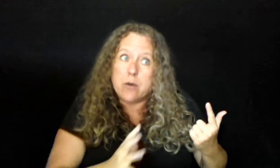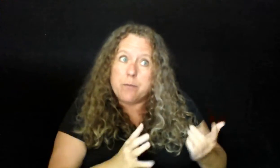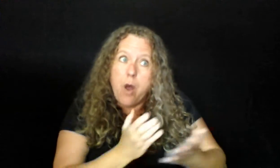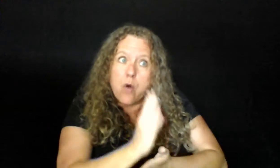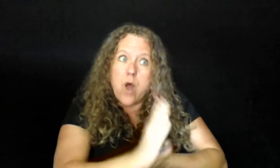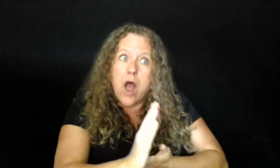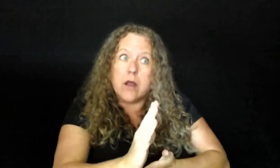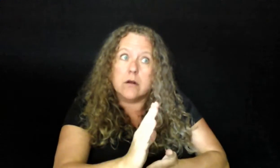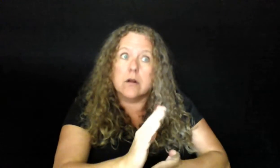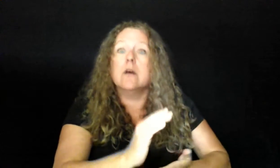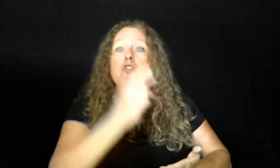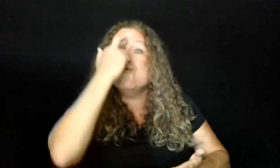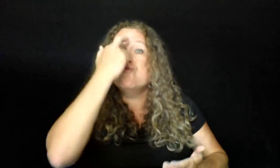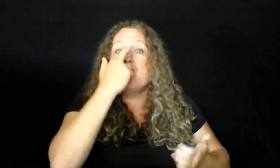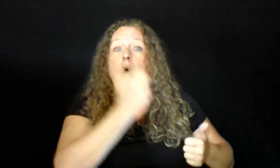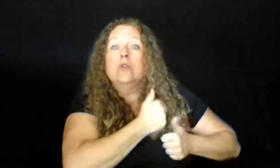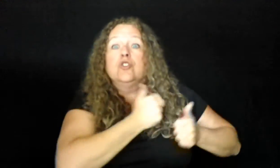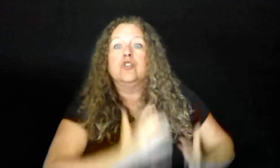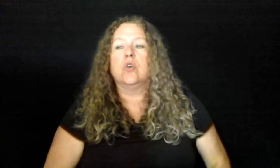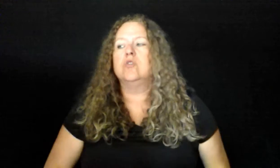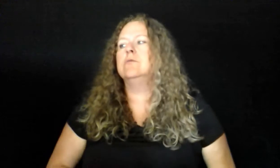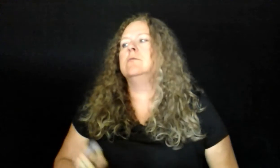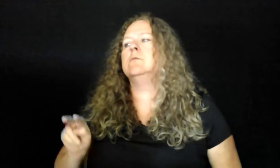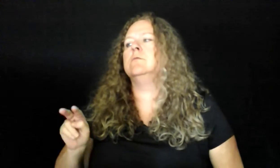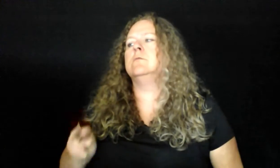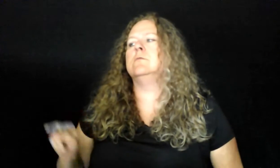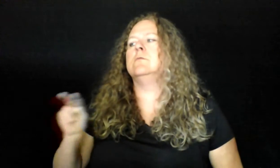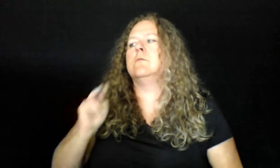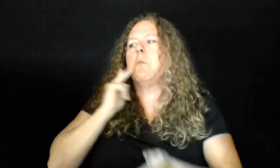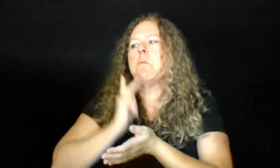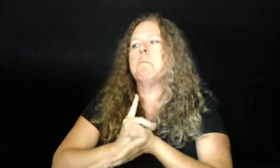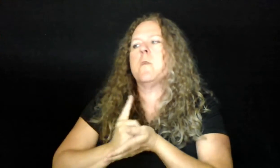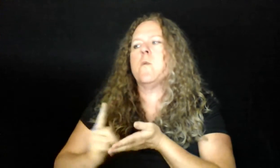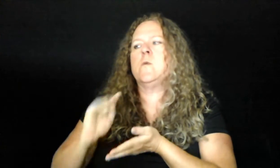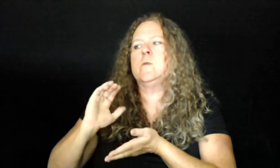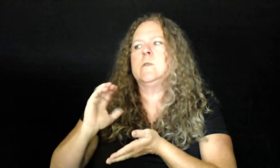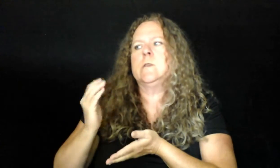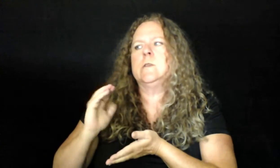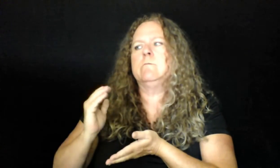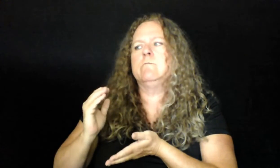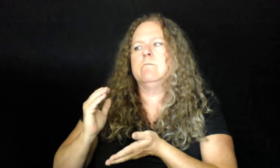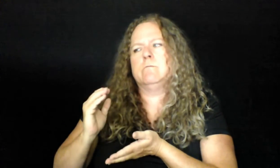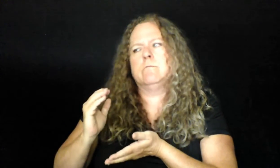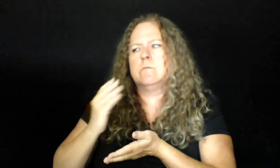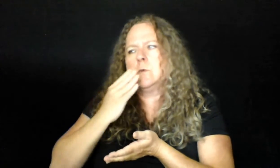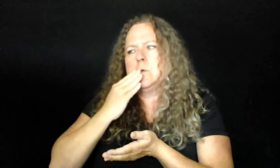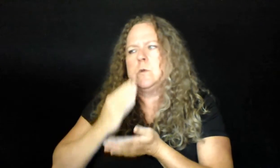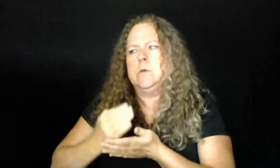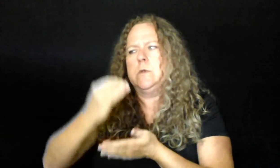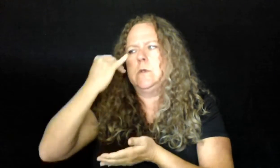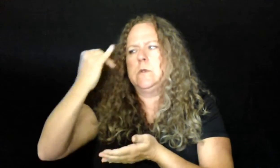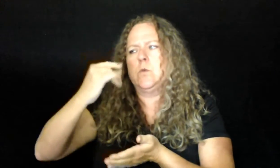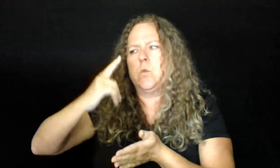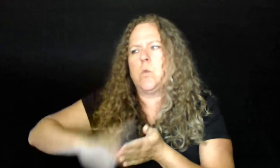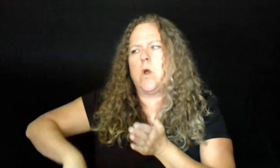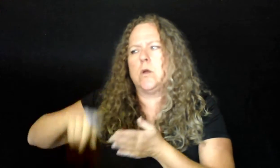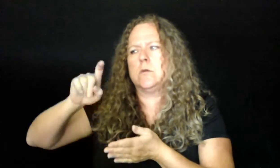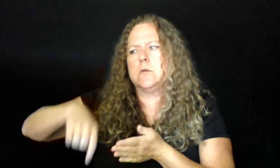time, has realized that Paul seems to have a sense of what he should do. So